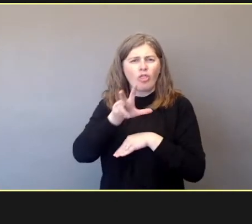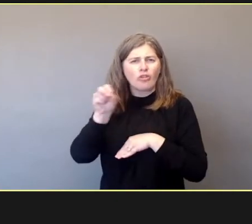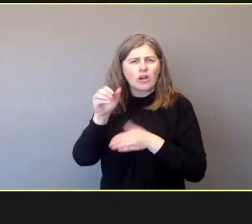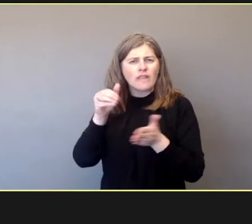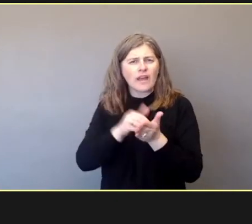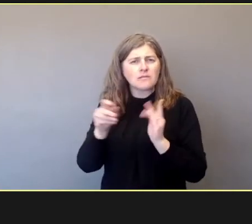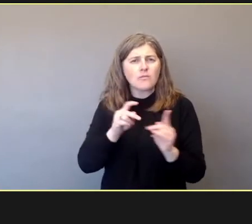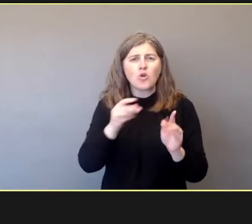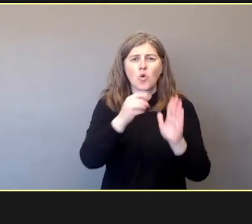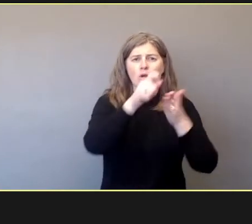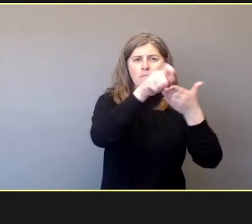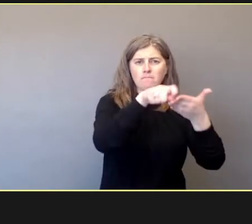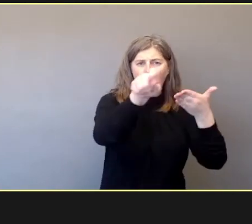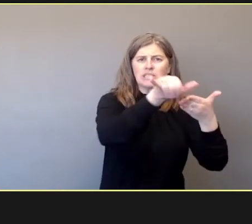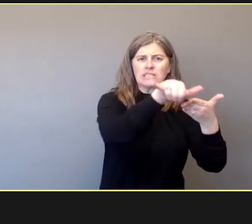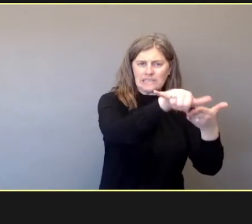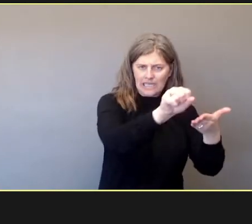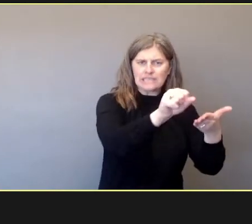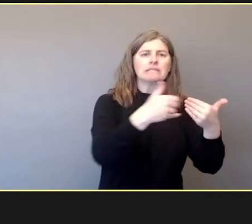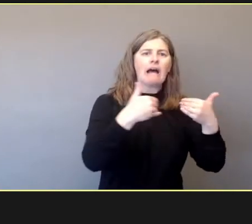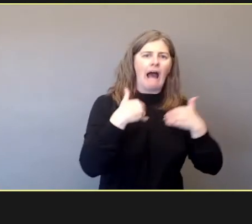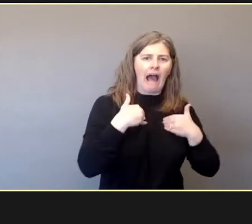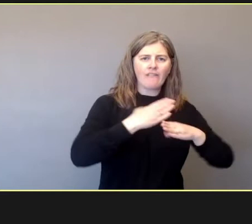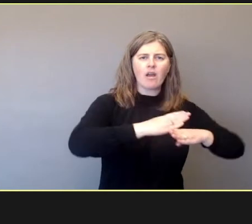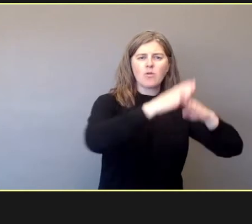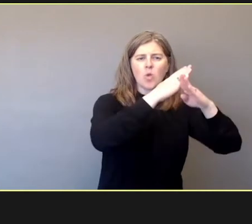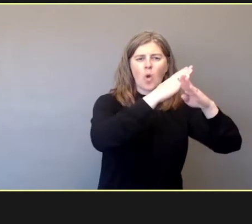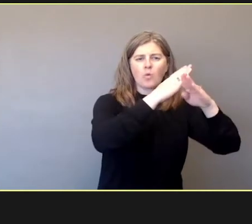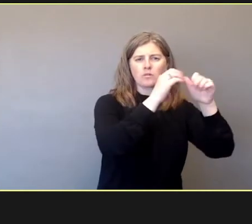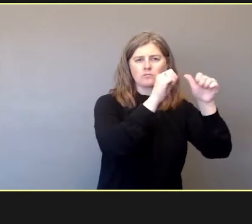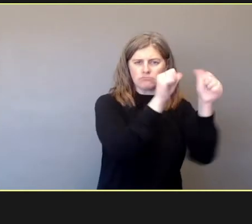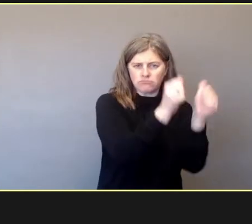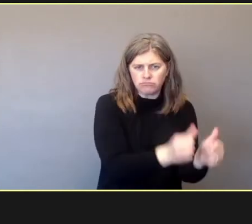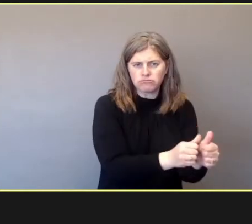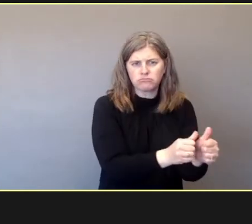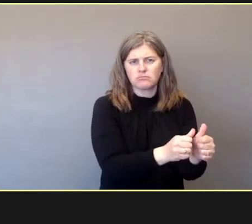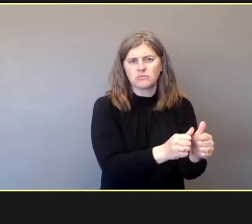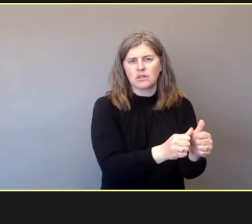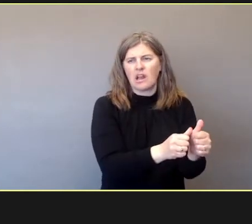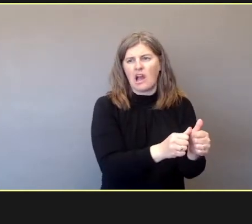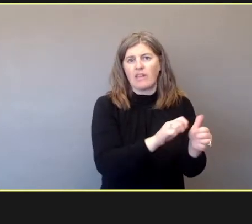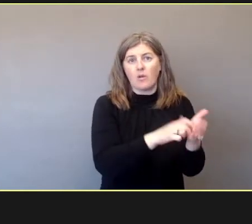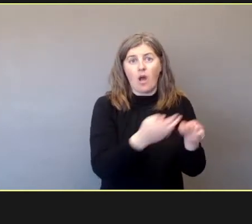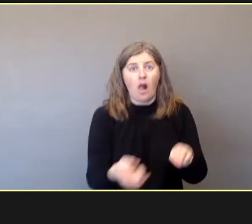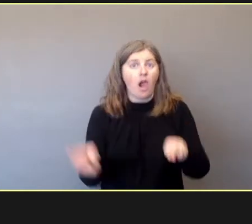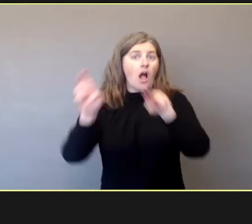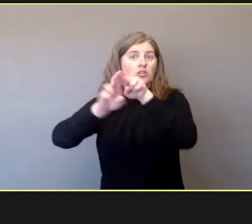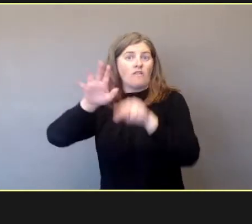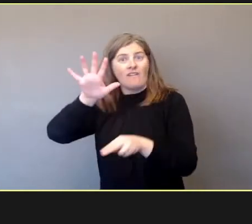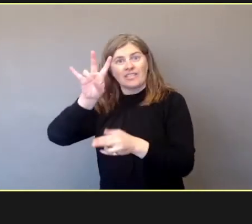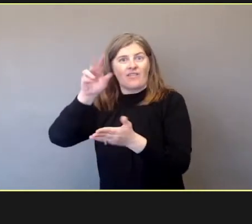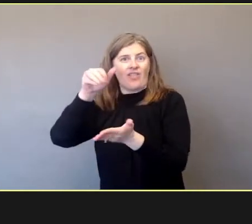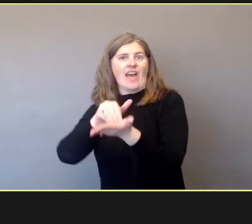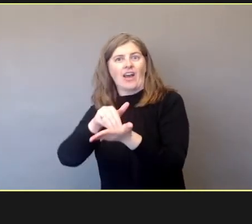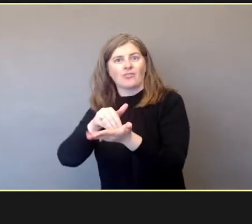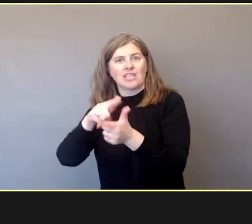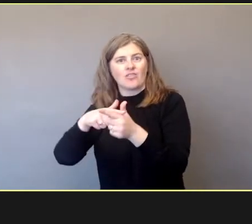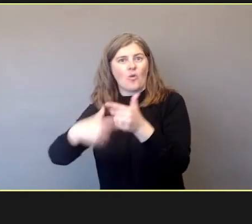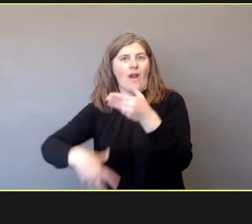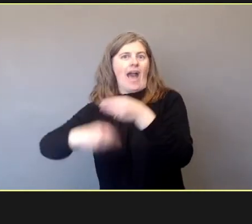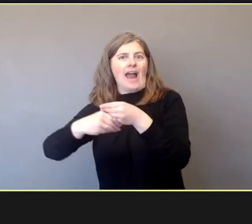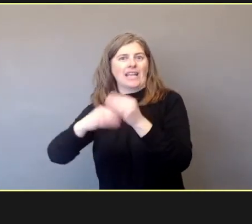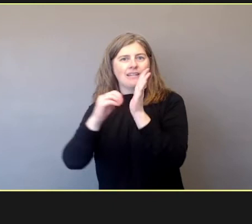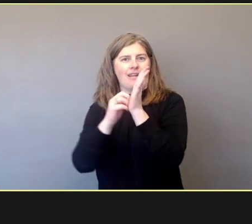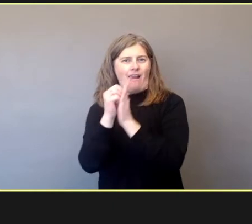who'd marked immunocompromised on their vaccine registry profiles, and that jumped to around 57,000 when you added the cancer registrants.